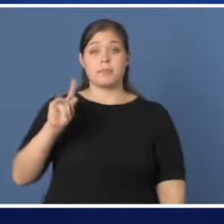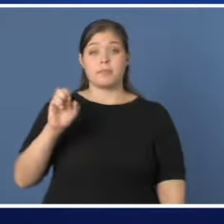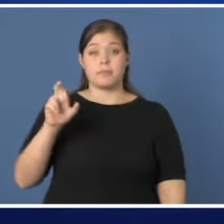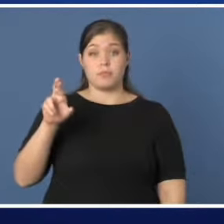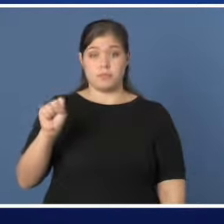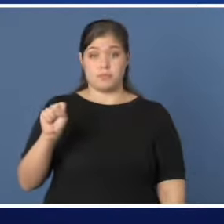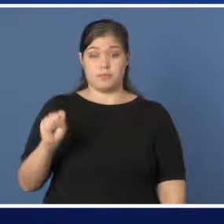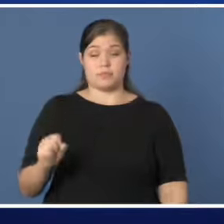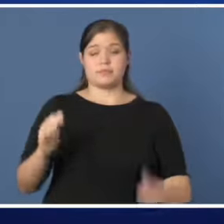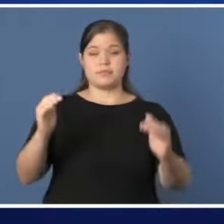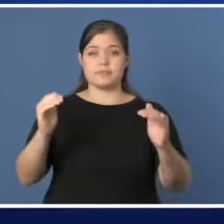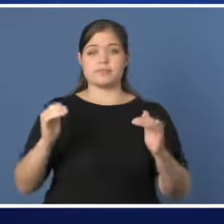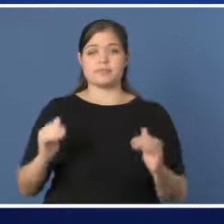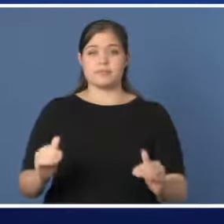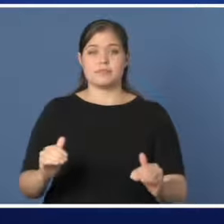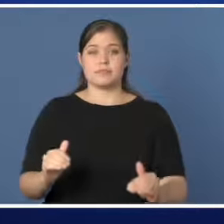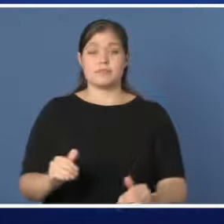Pliers.